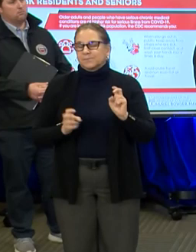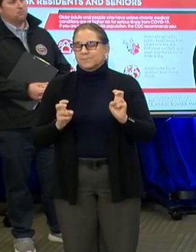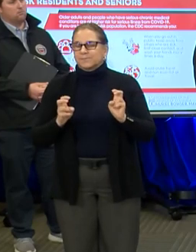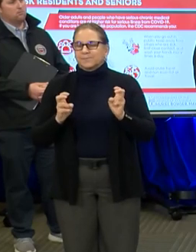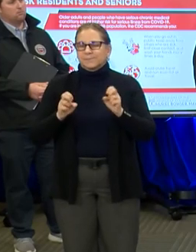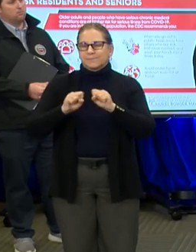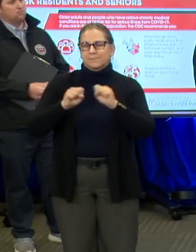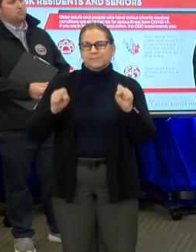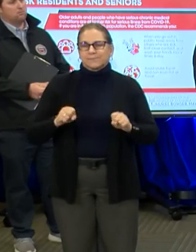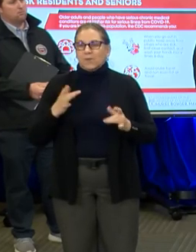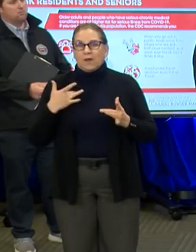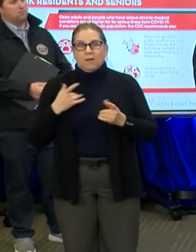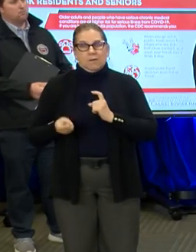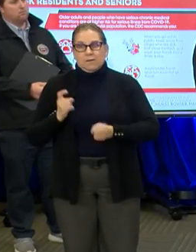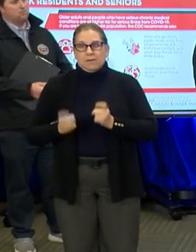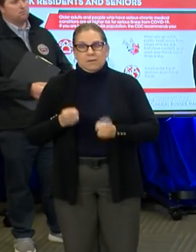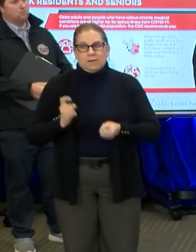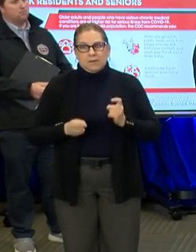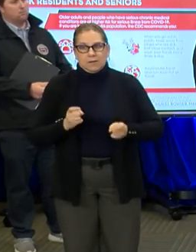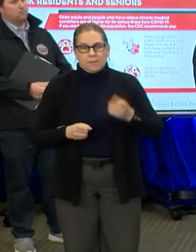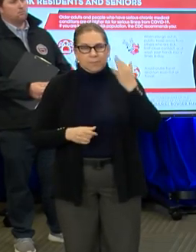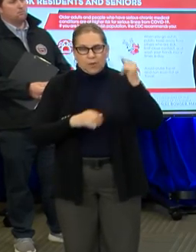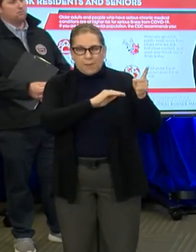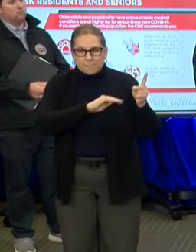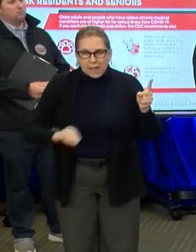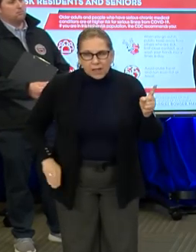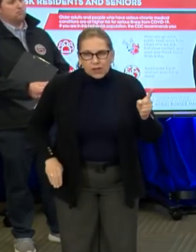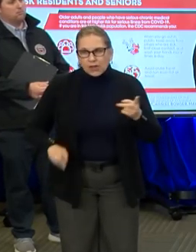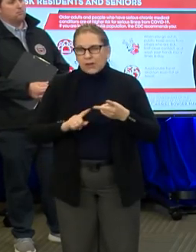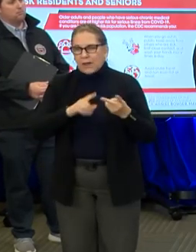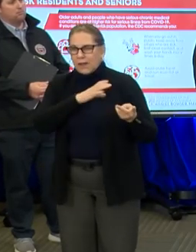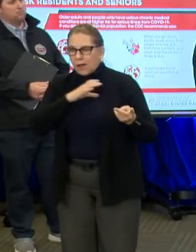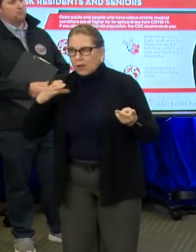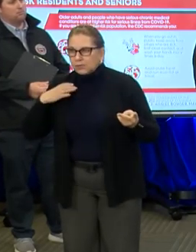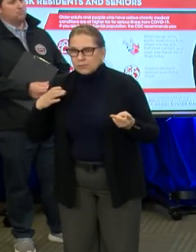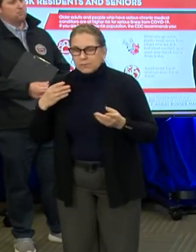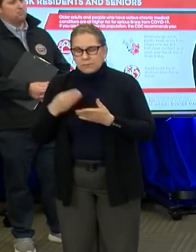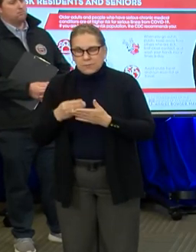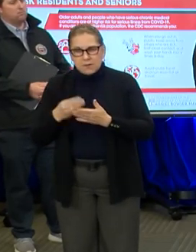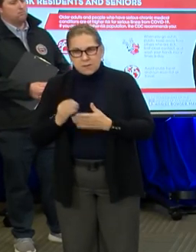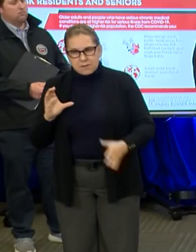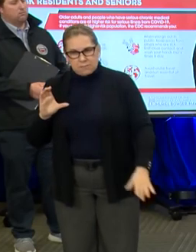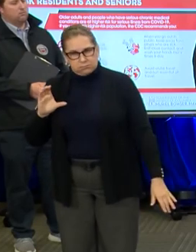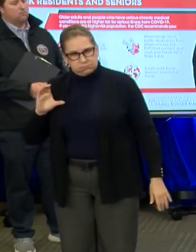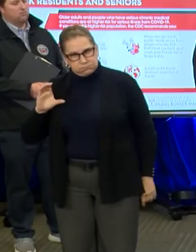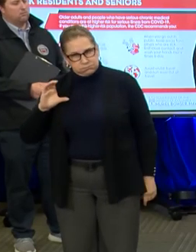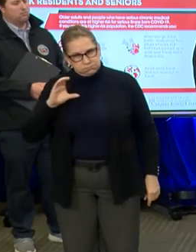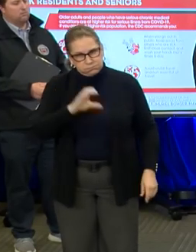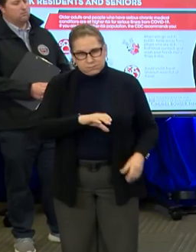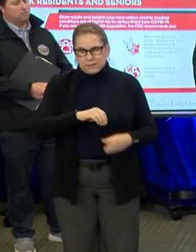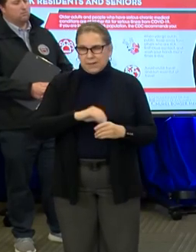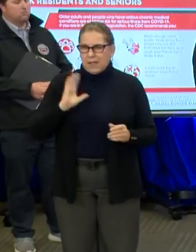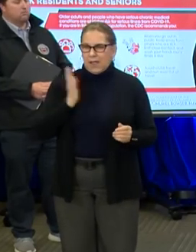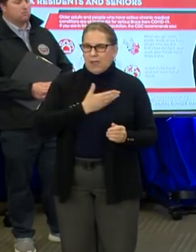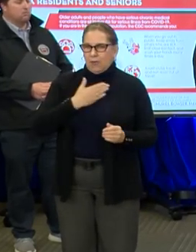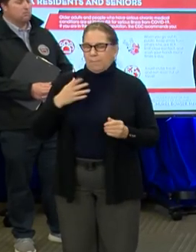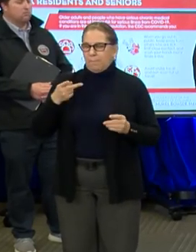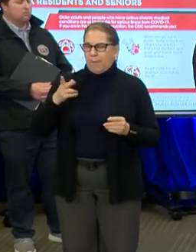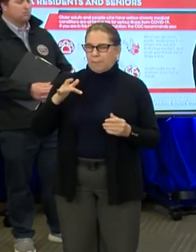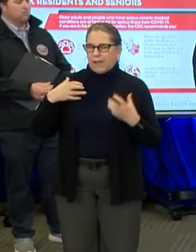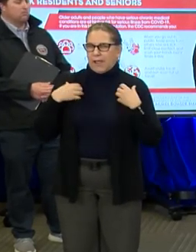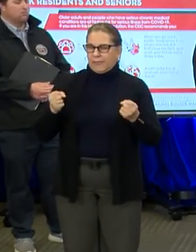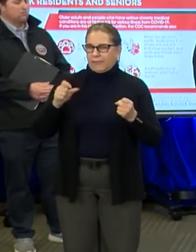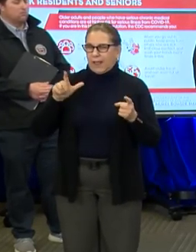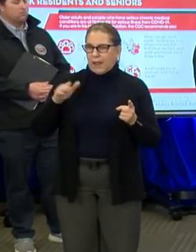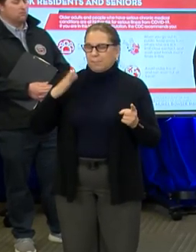our council have been investing in our public health lab as a priority, And because of that, we have a lot of different